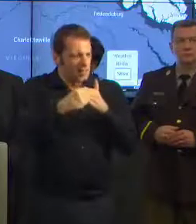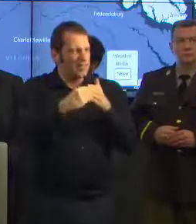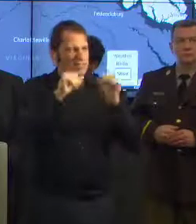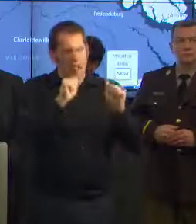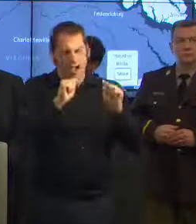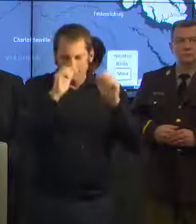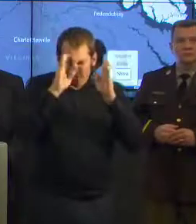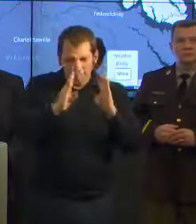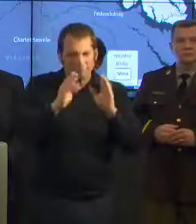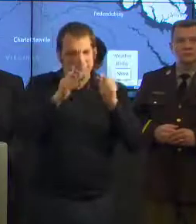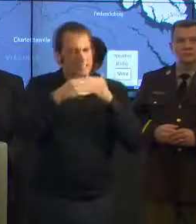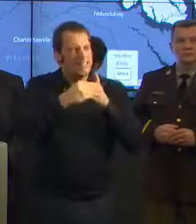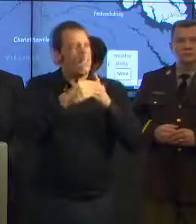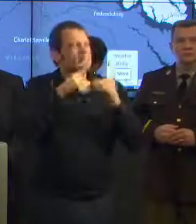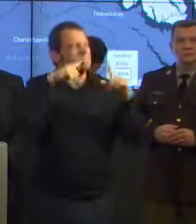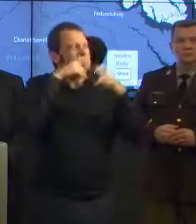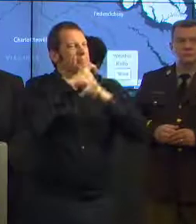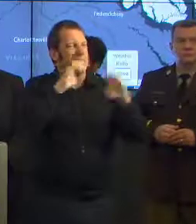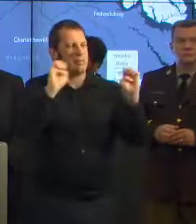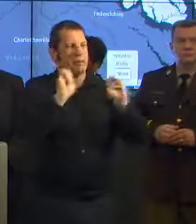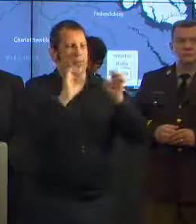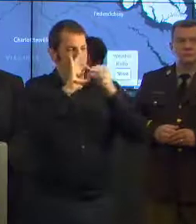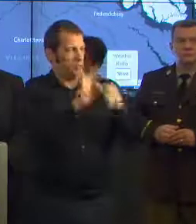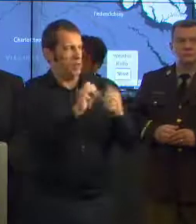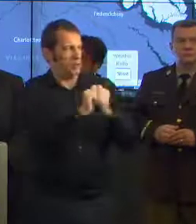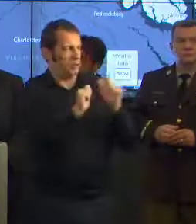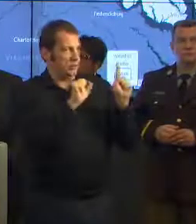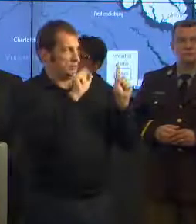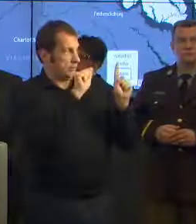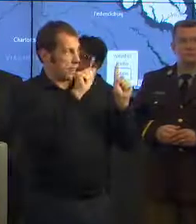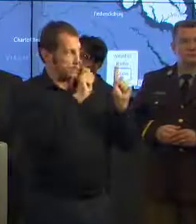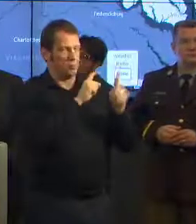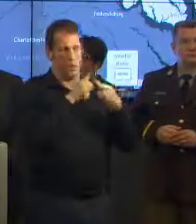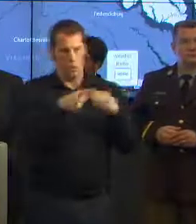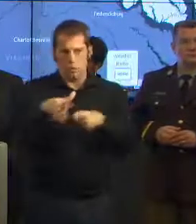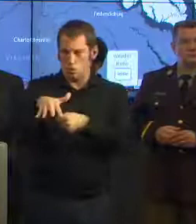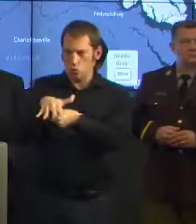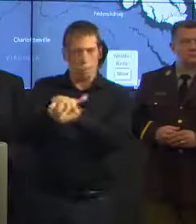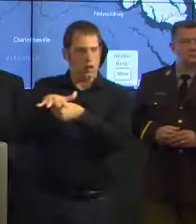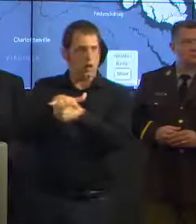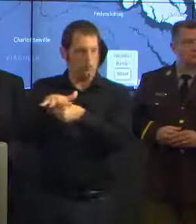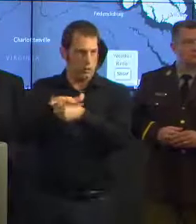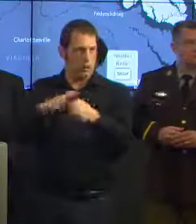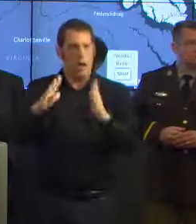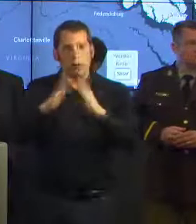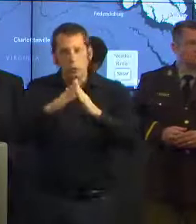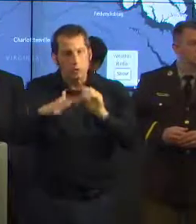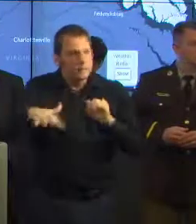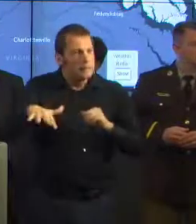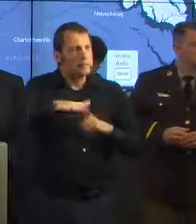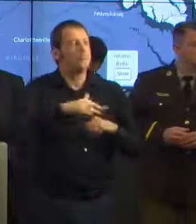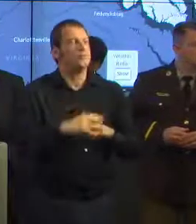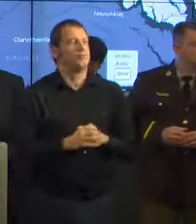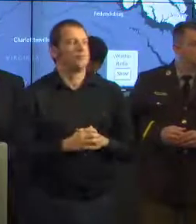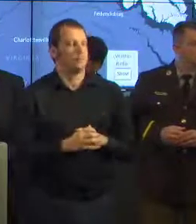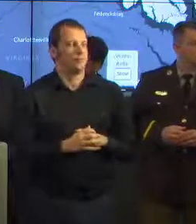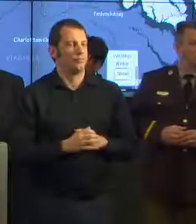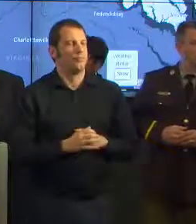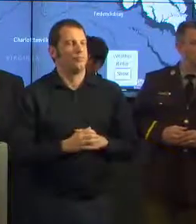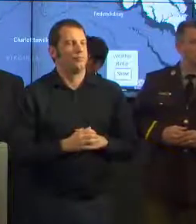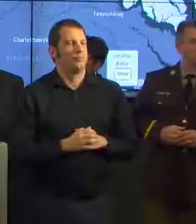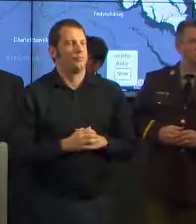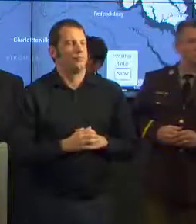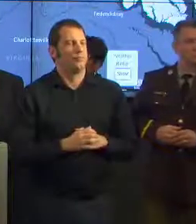operations between state, local, and community-based groups to respond to emergencies in real time will